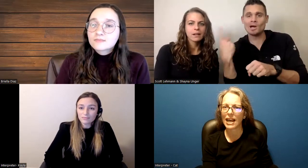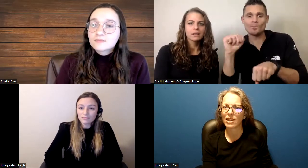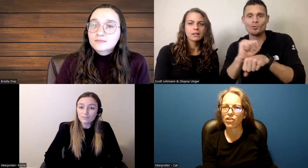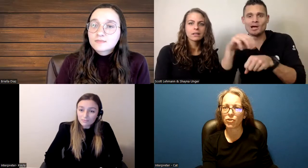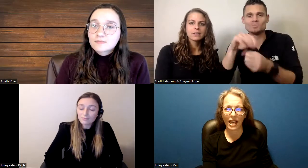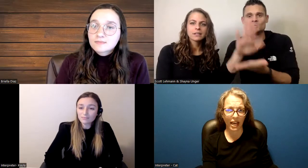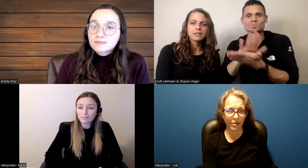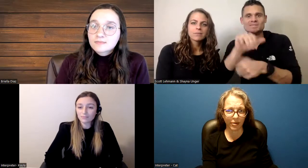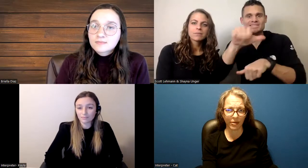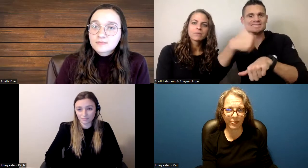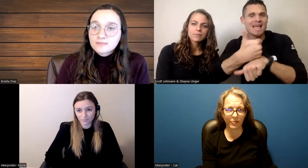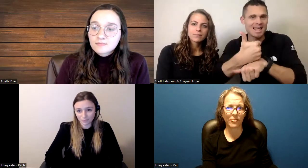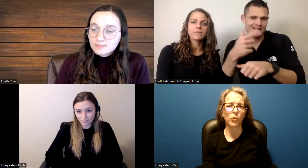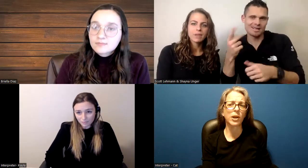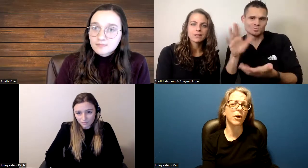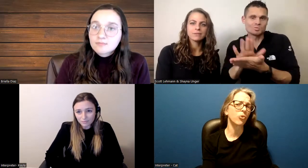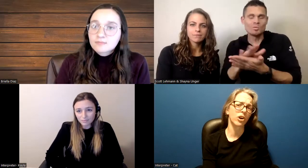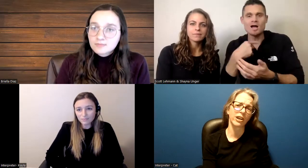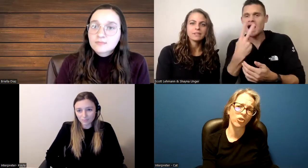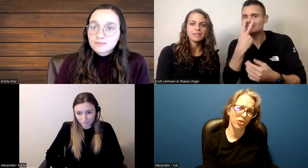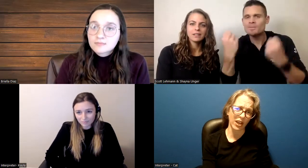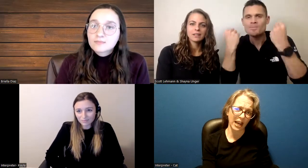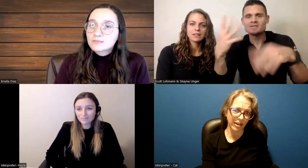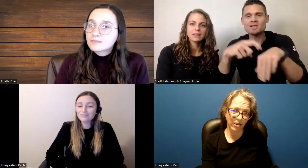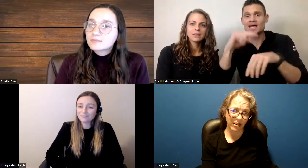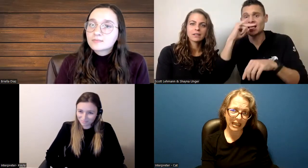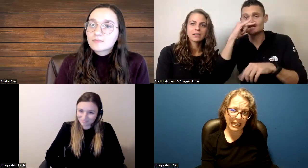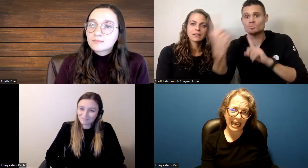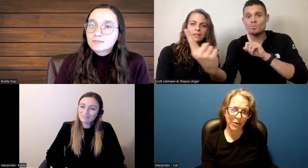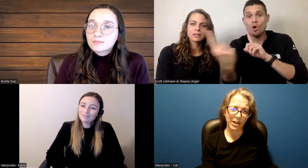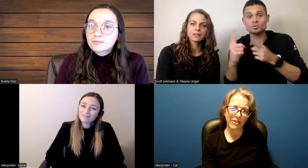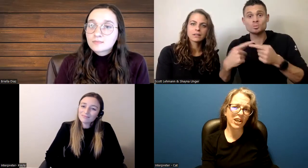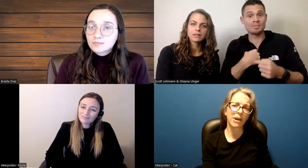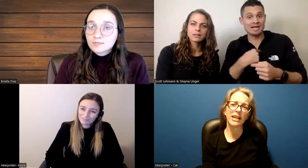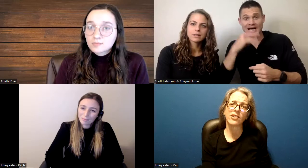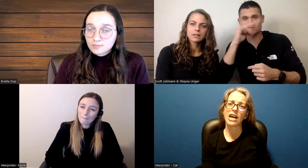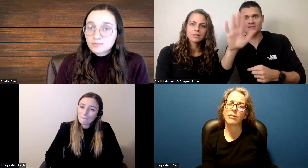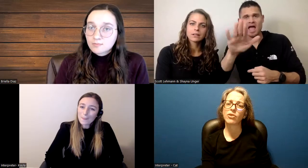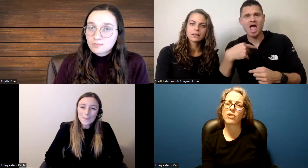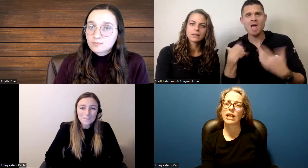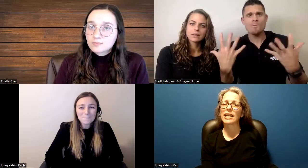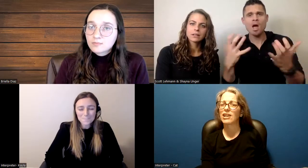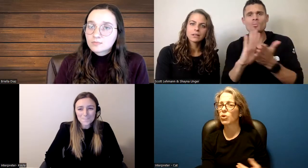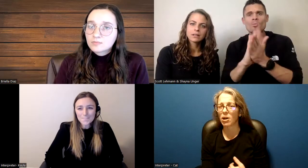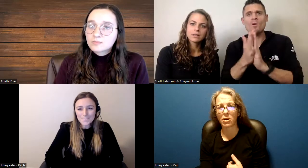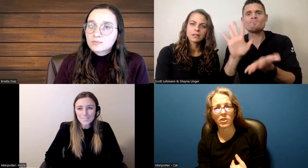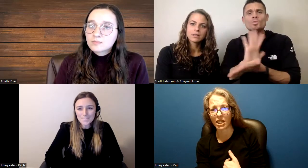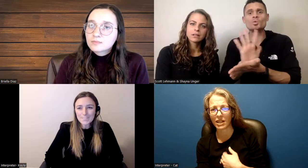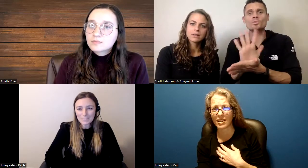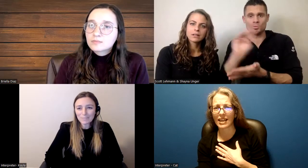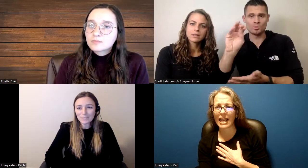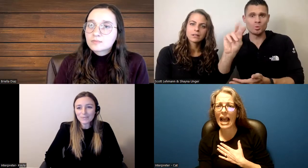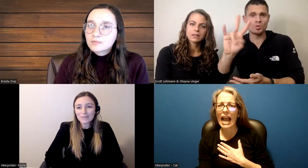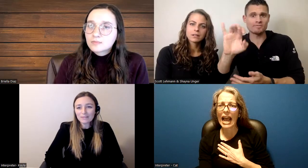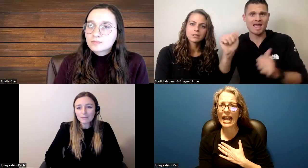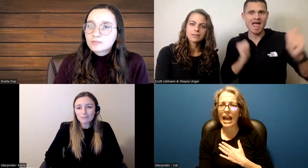And to add to that, we both work in school settings, and we've seen many times, like, kids will come up to me